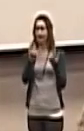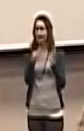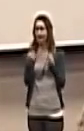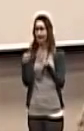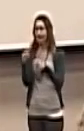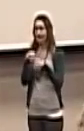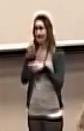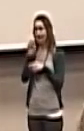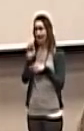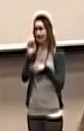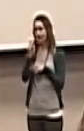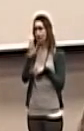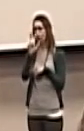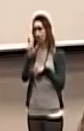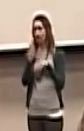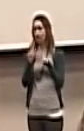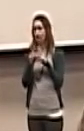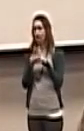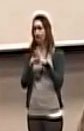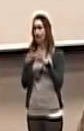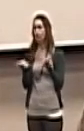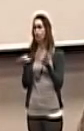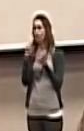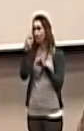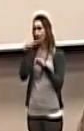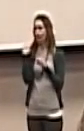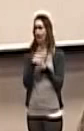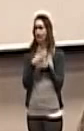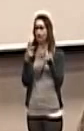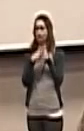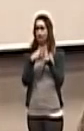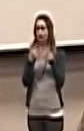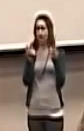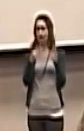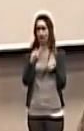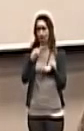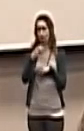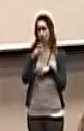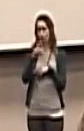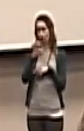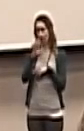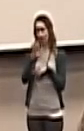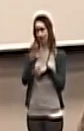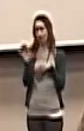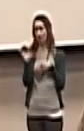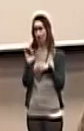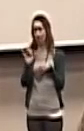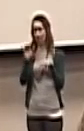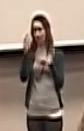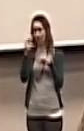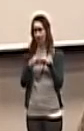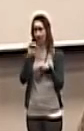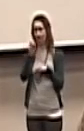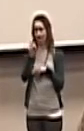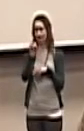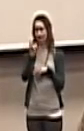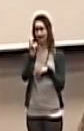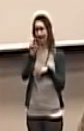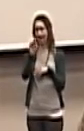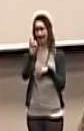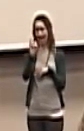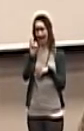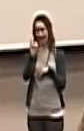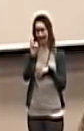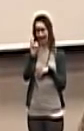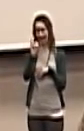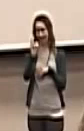ways. First of all, it took place at Horeb, also known as Sinai, the place where only a short time later